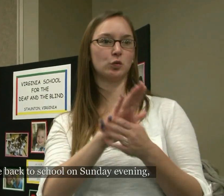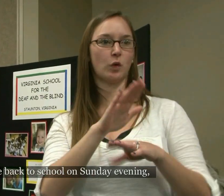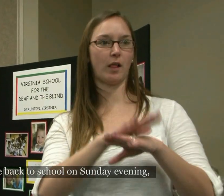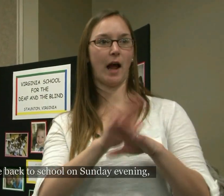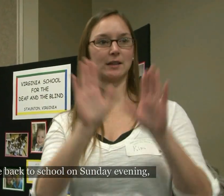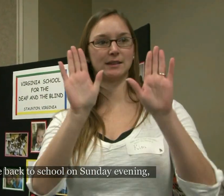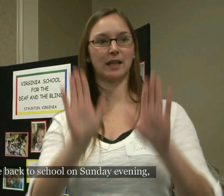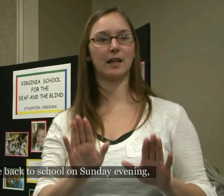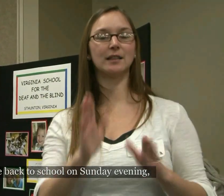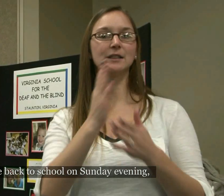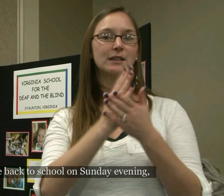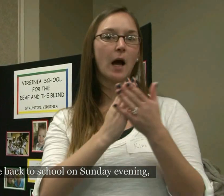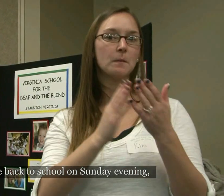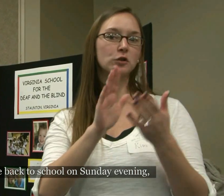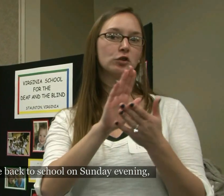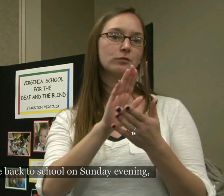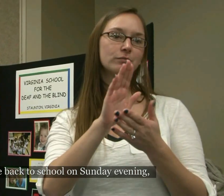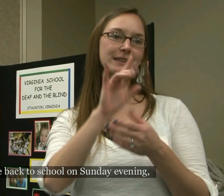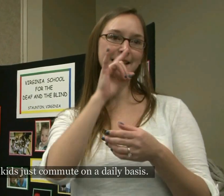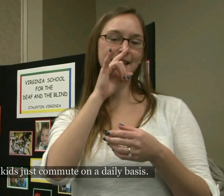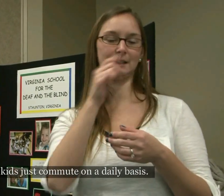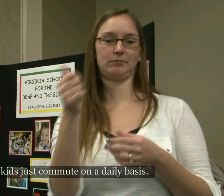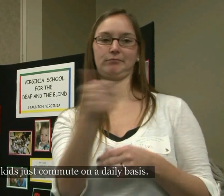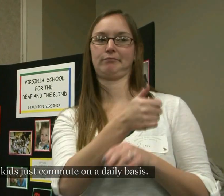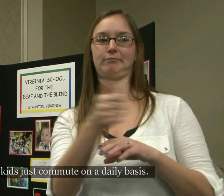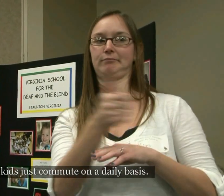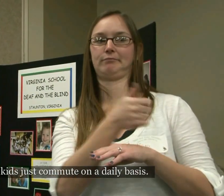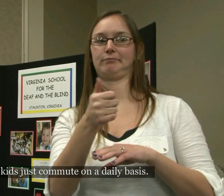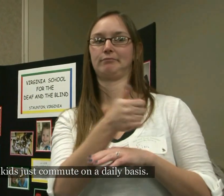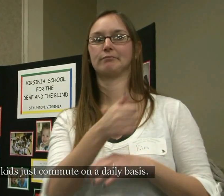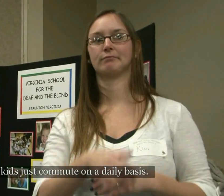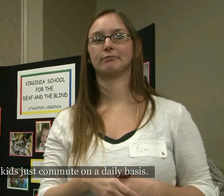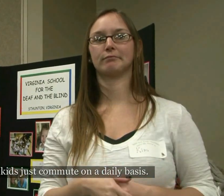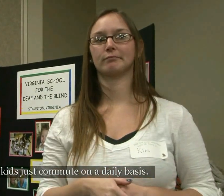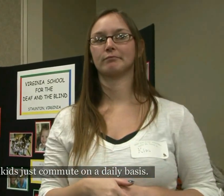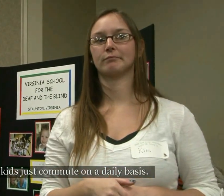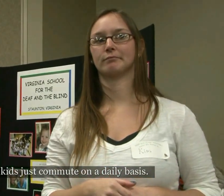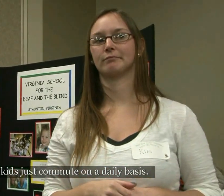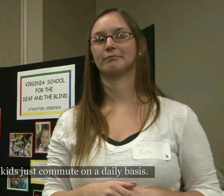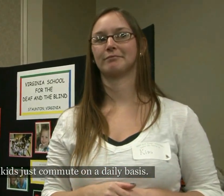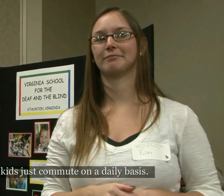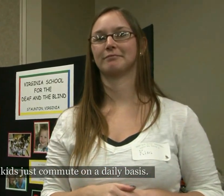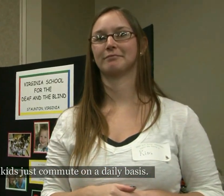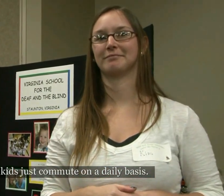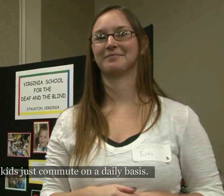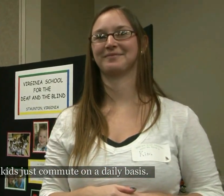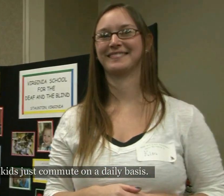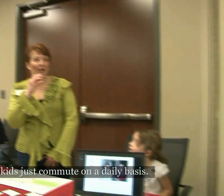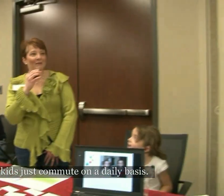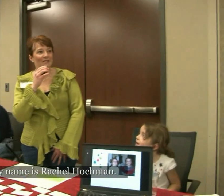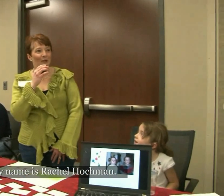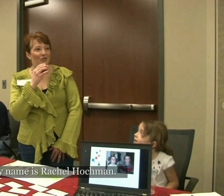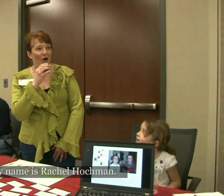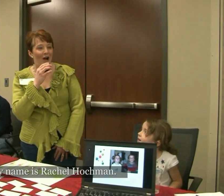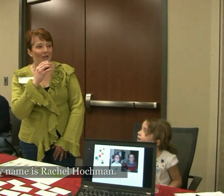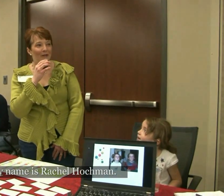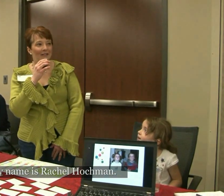and they come back to school on Sunday evening. Some kids just commute on a daily basis. My name is Rachel Hockman.